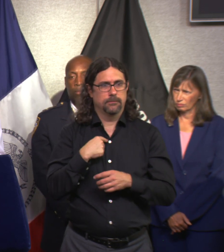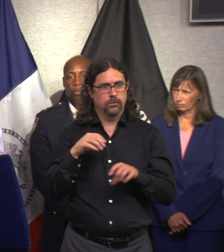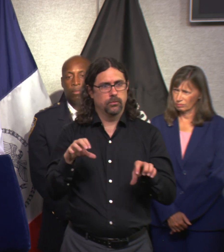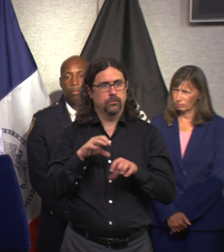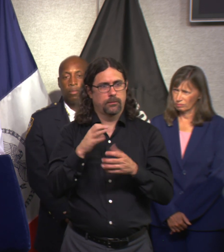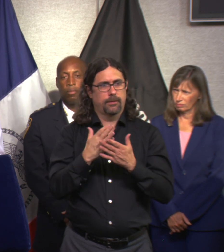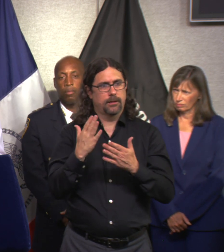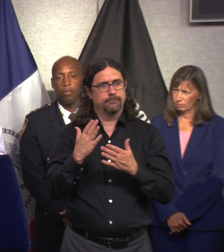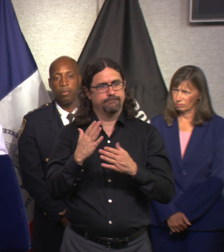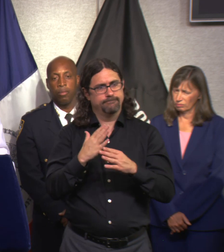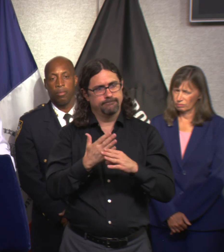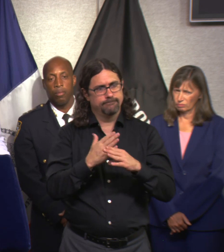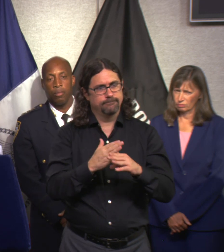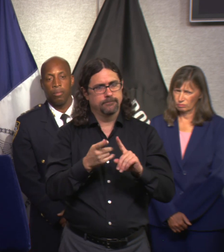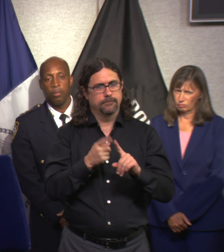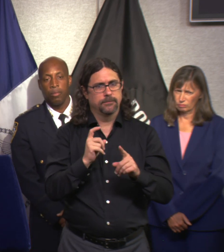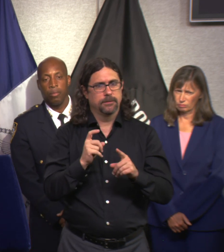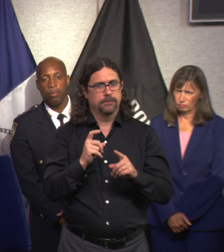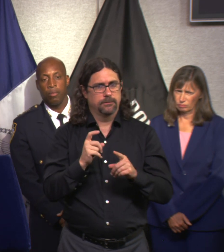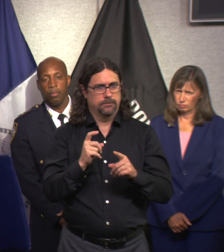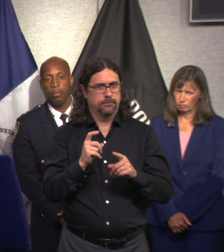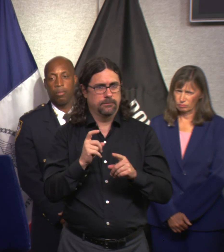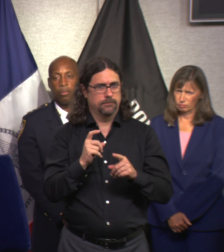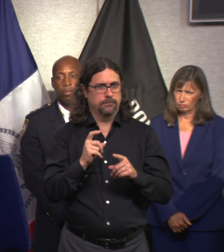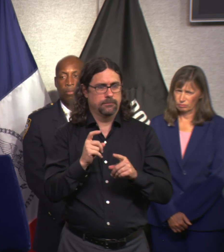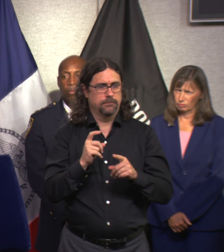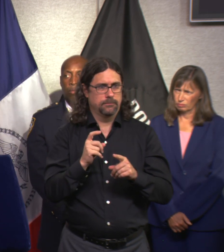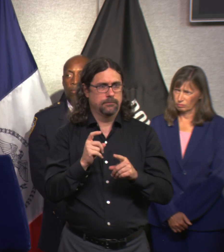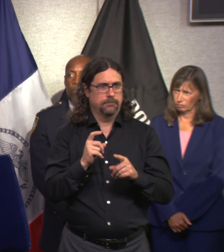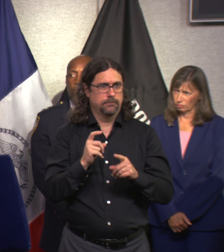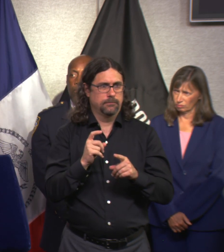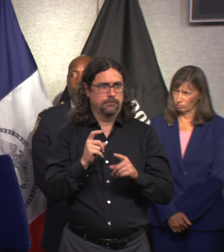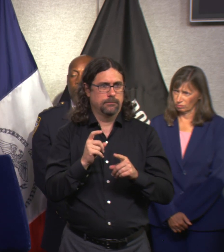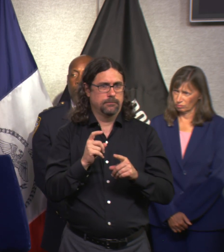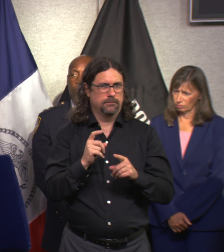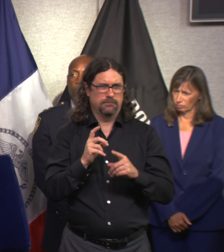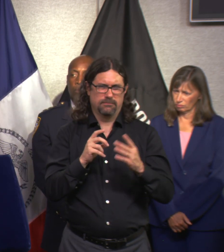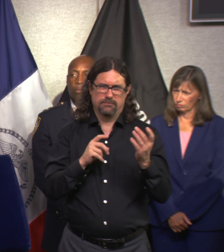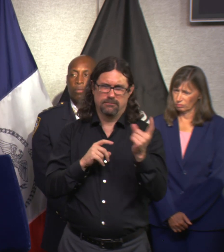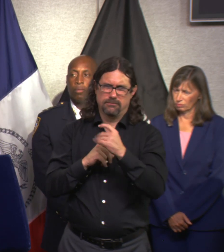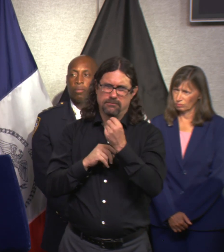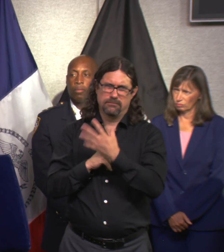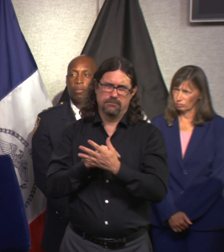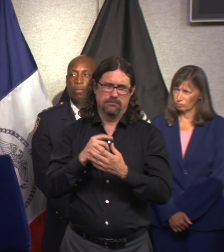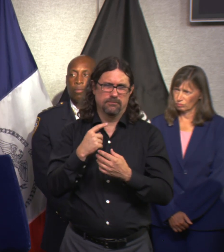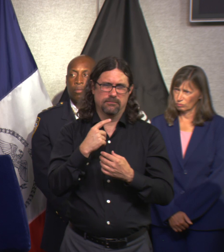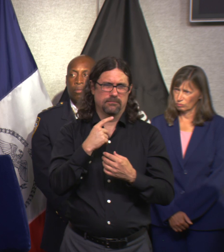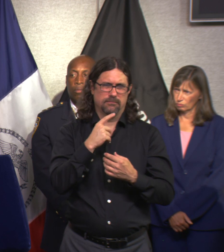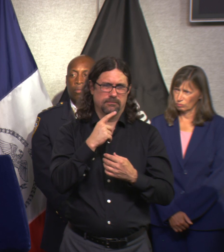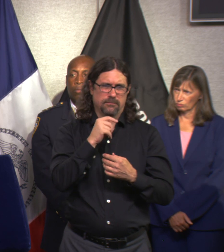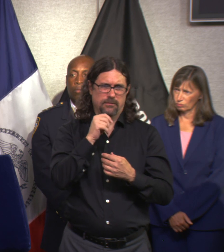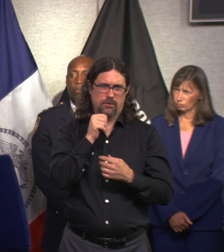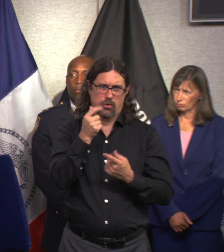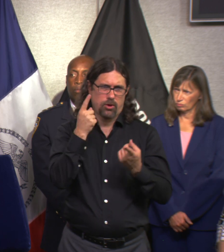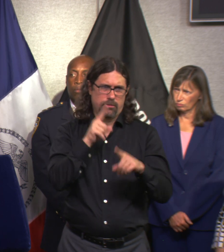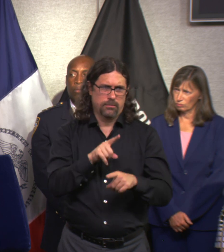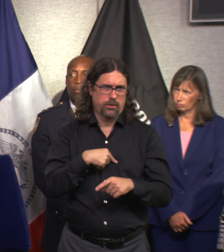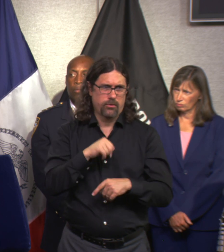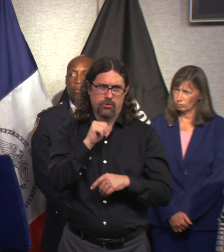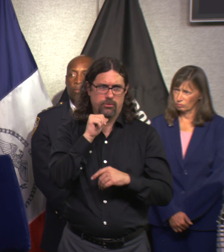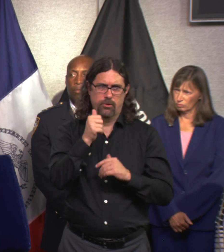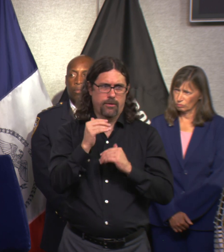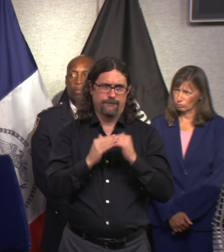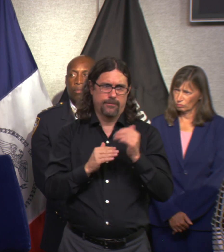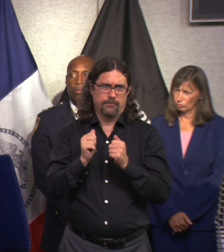such pain. I understand that. They don't take comfort in your words. I'm not surprised given what they've been through. I wouldn't, if I were them, take